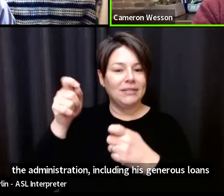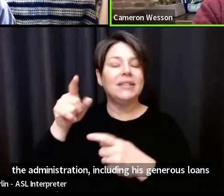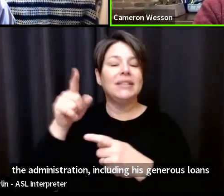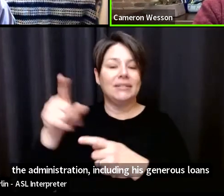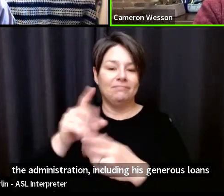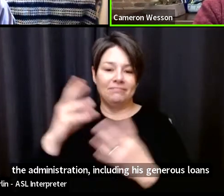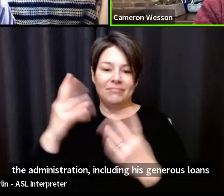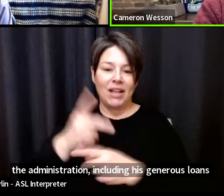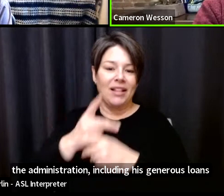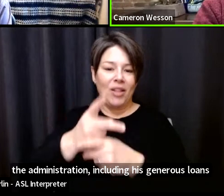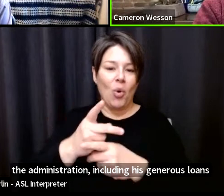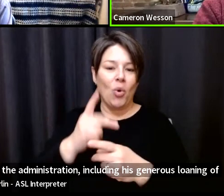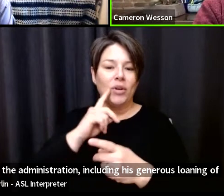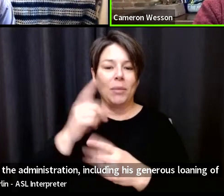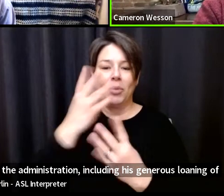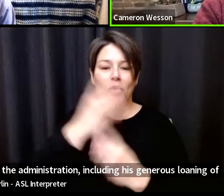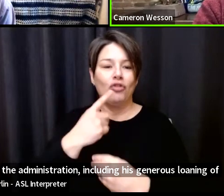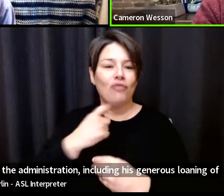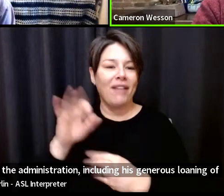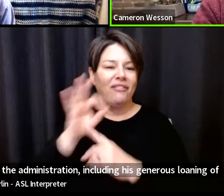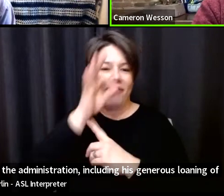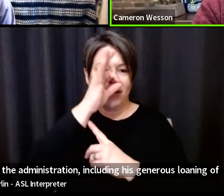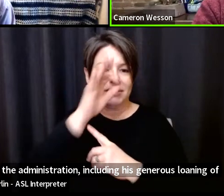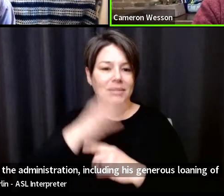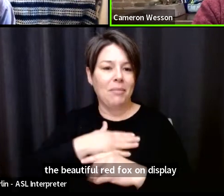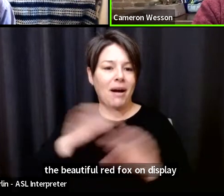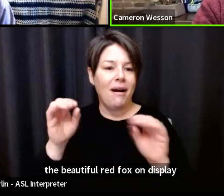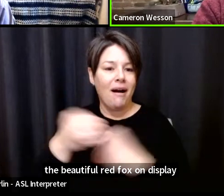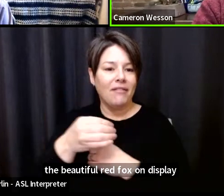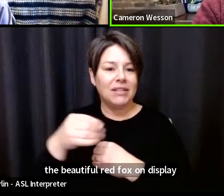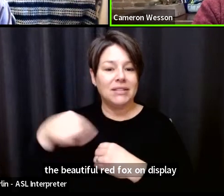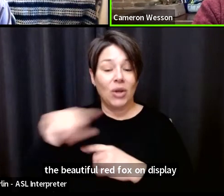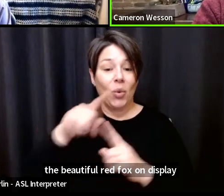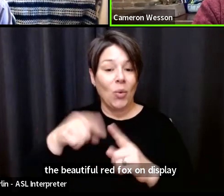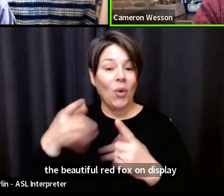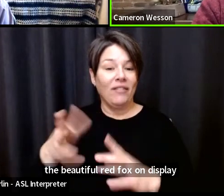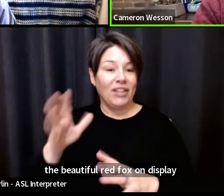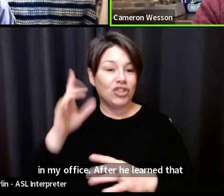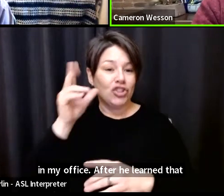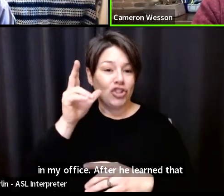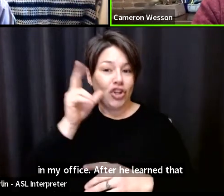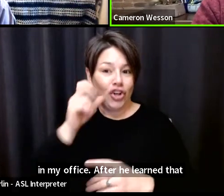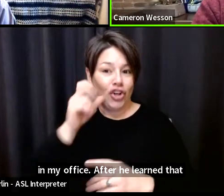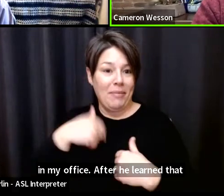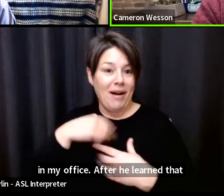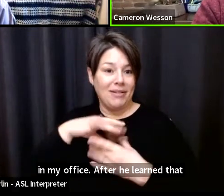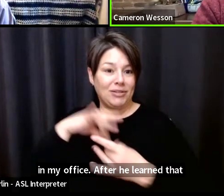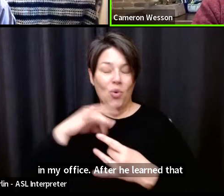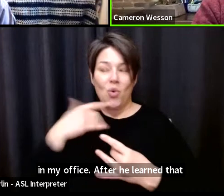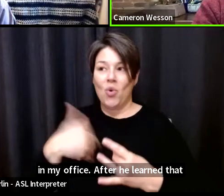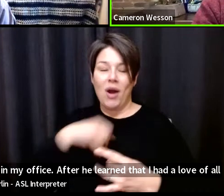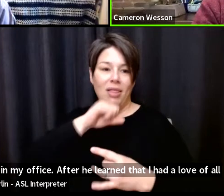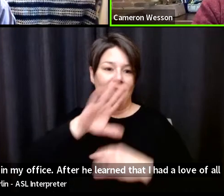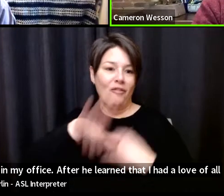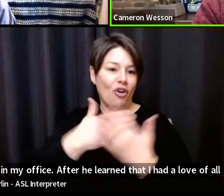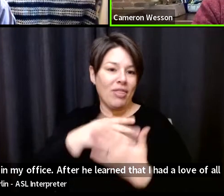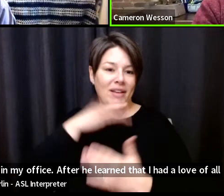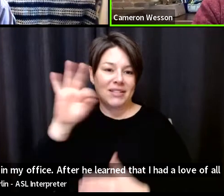the beautiful red fox on display in my office after he learned that I had a love of all things fox